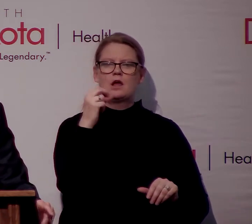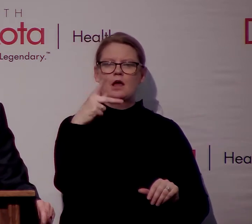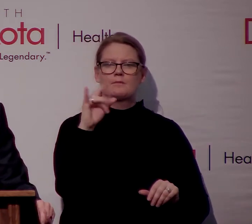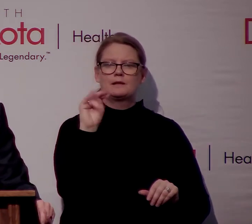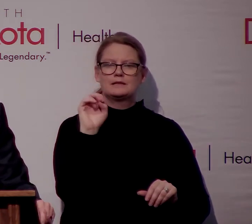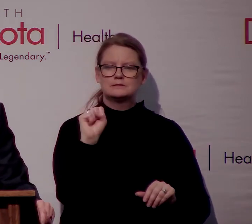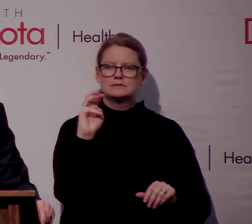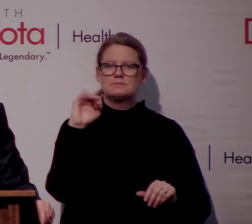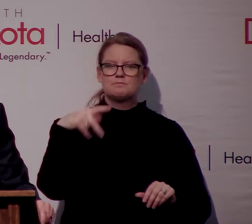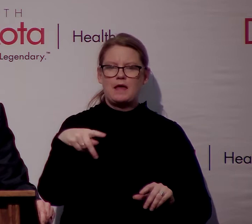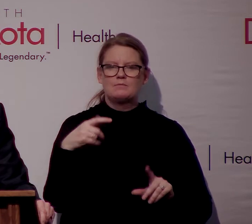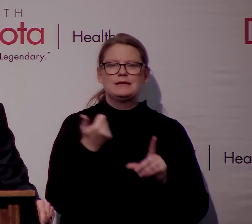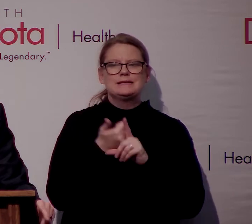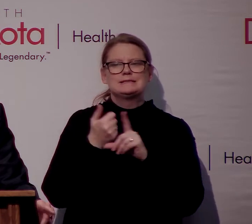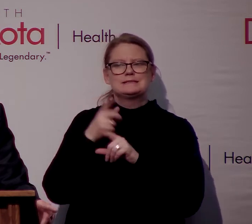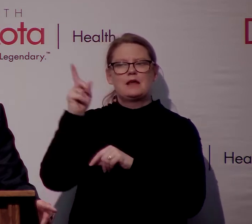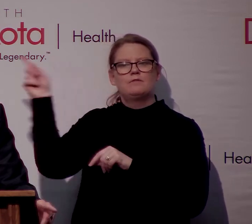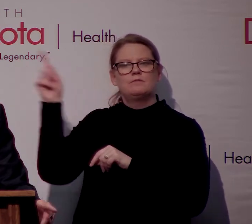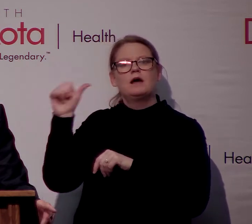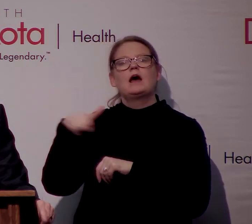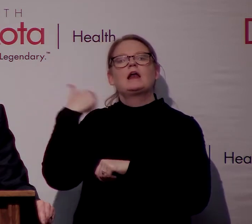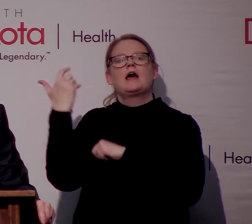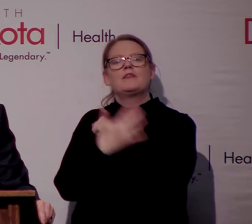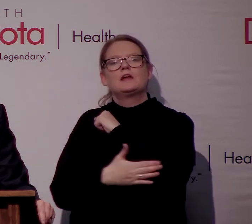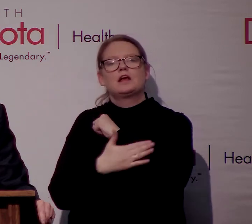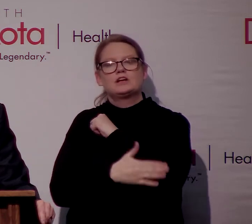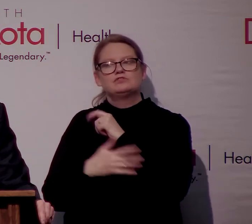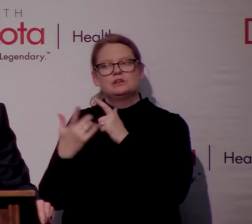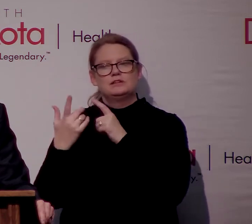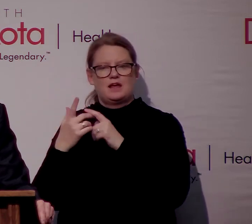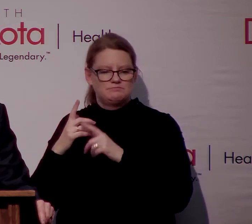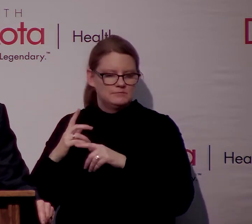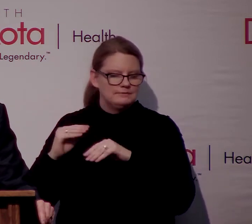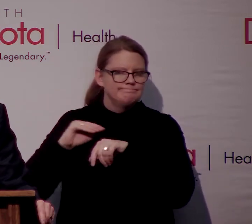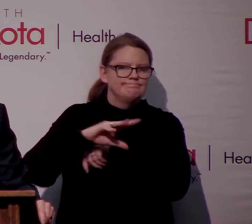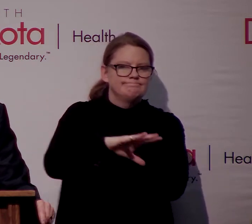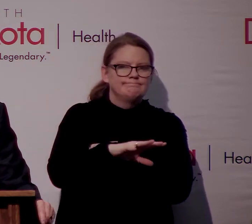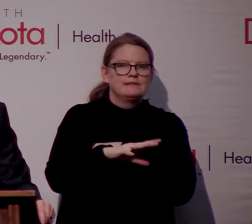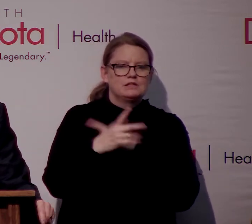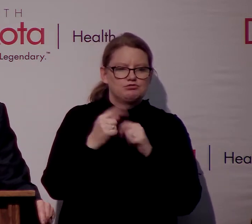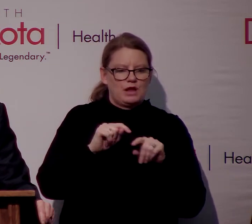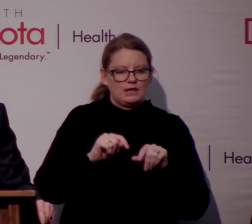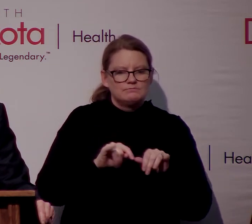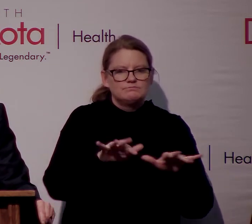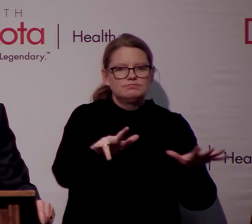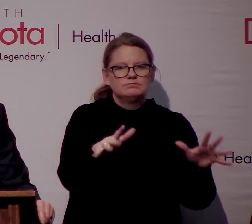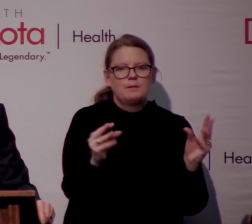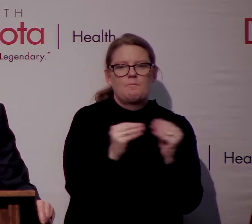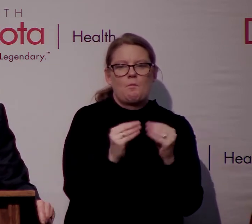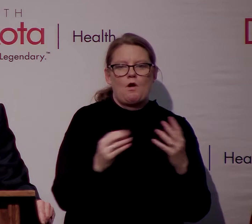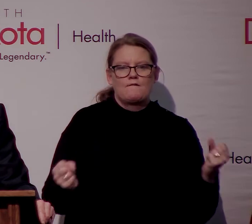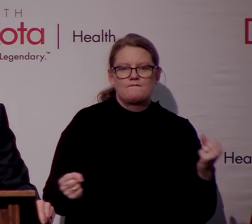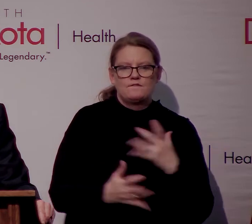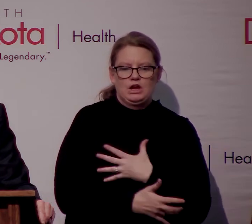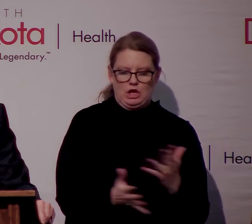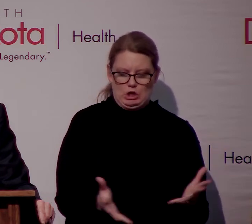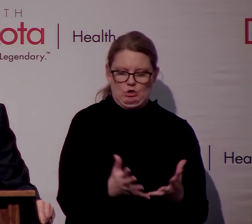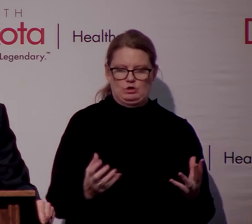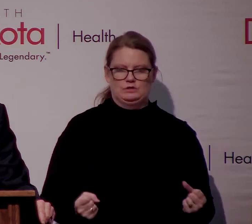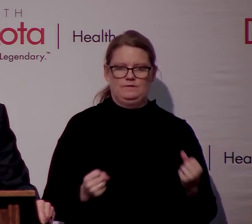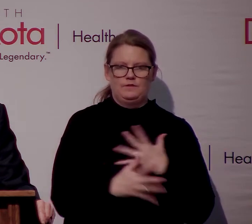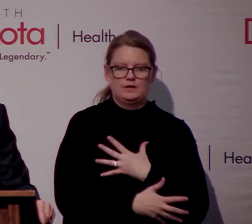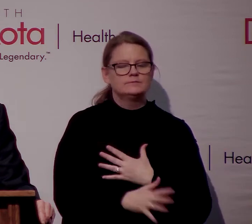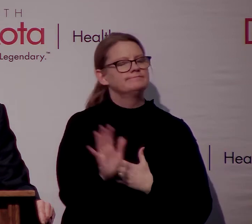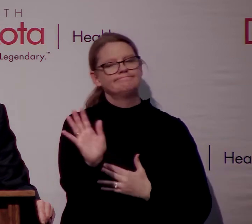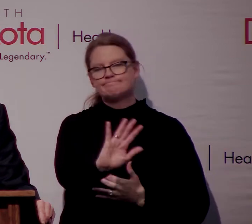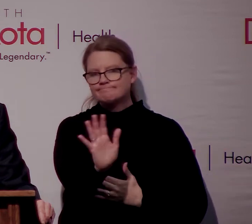actually placed by a foreign national to try to drive more fear in our country. And so, again, people just have to be really smart about your